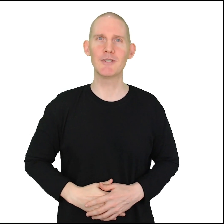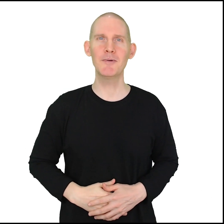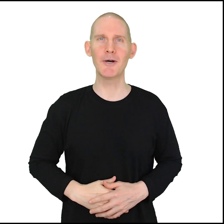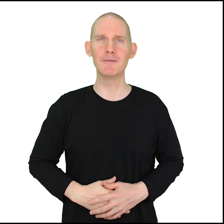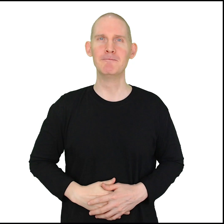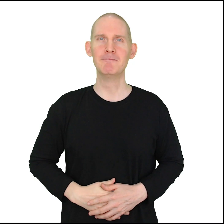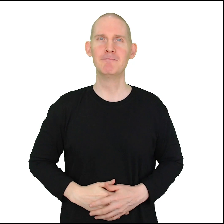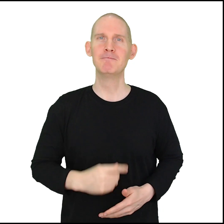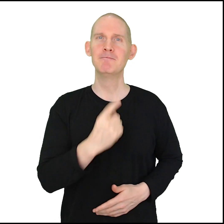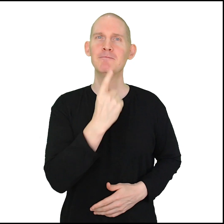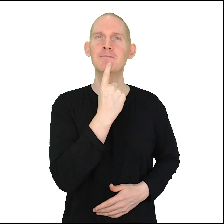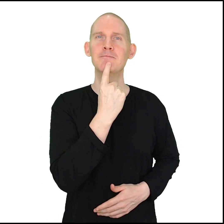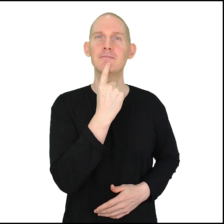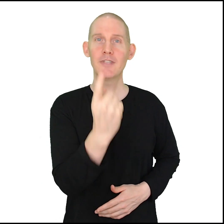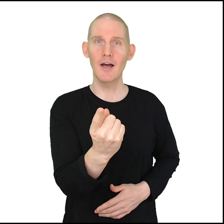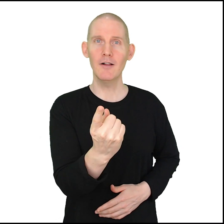go. Tell.